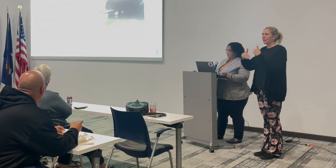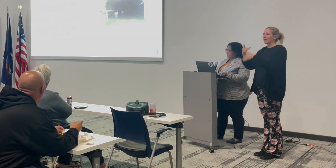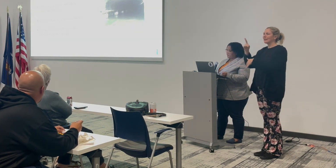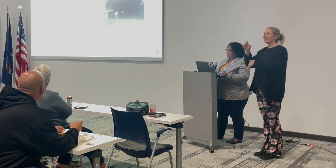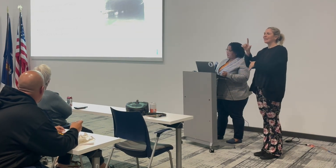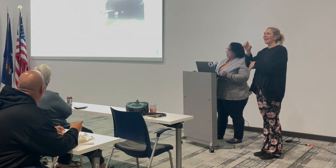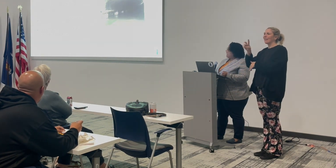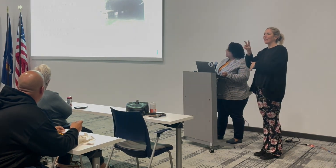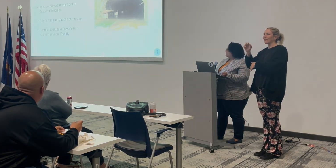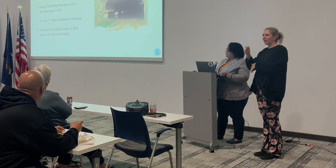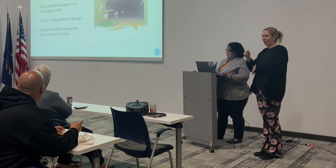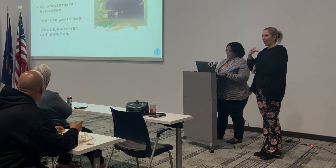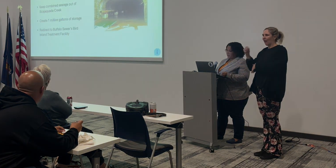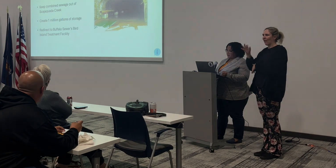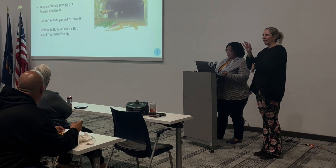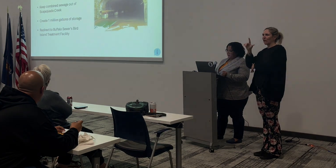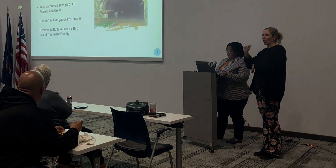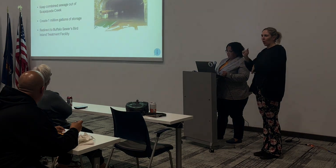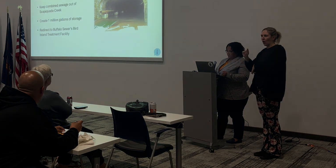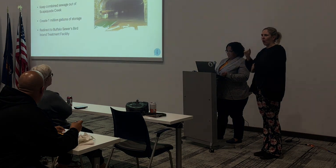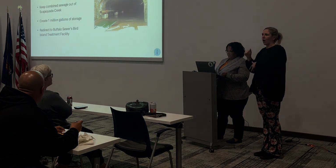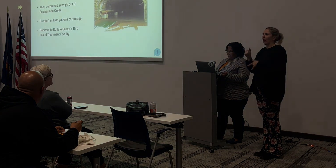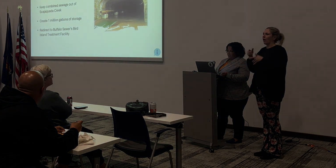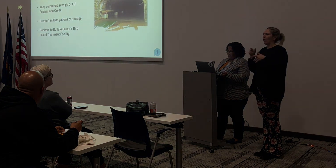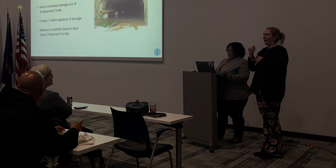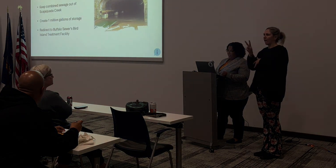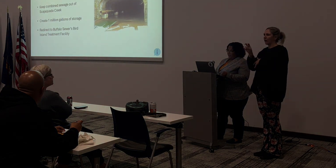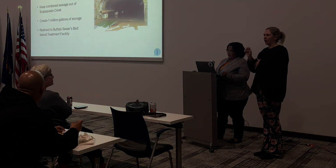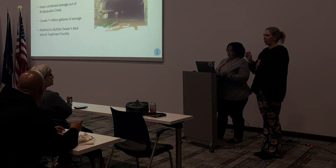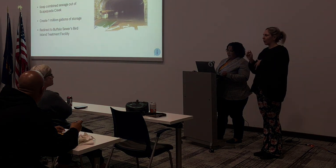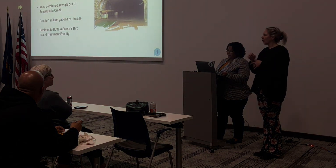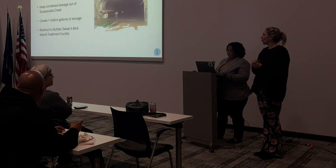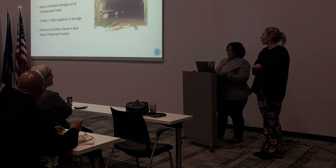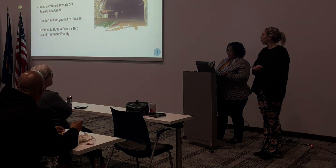Florida Avenue, at Spillman.